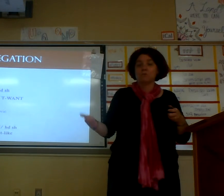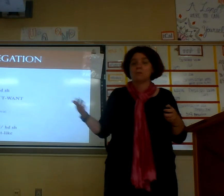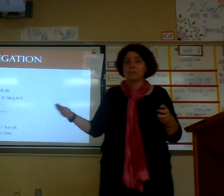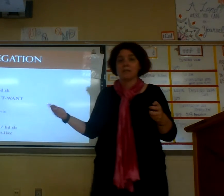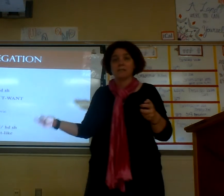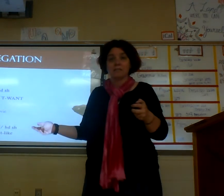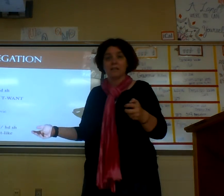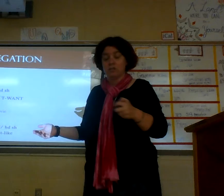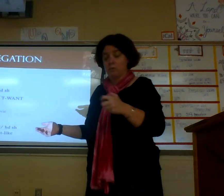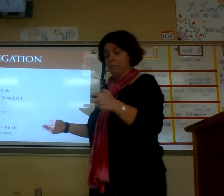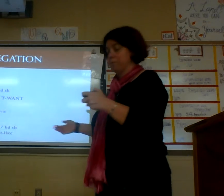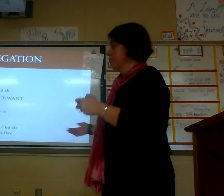with the sentence next to it.